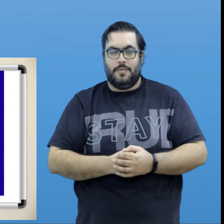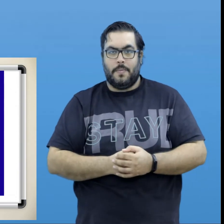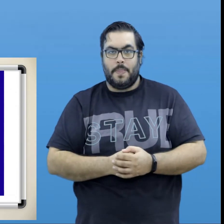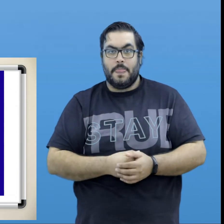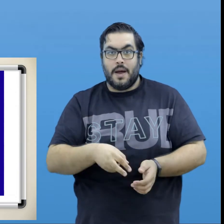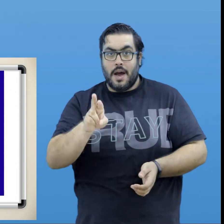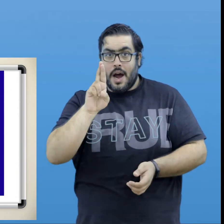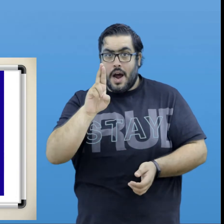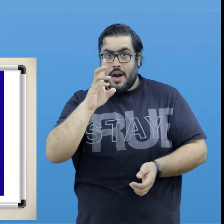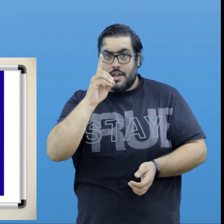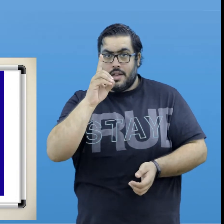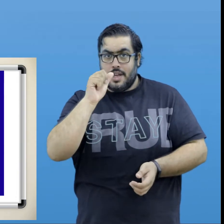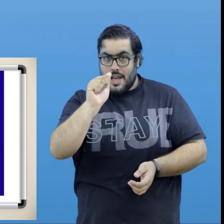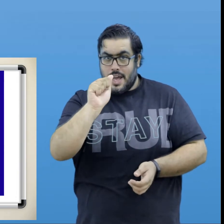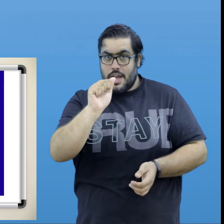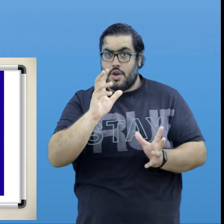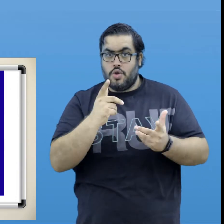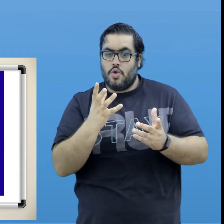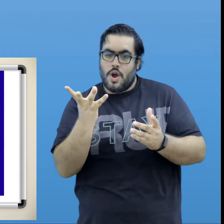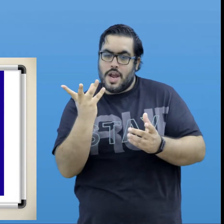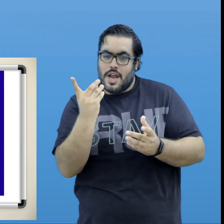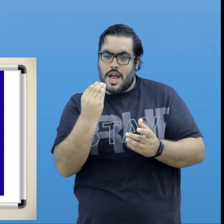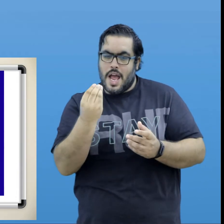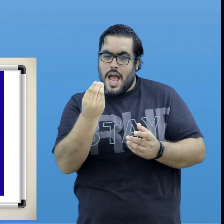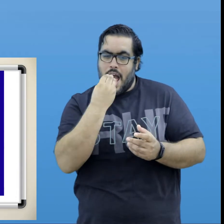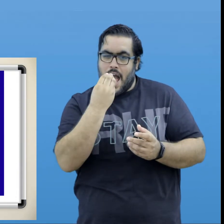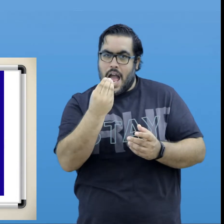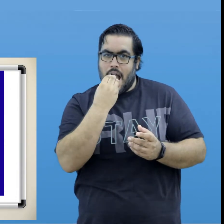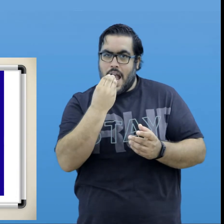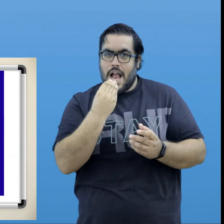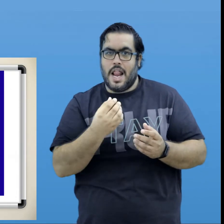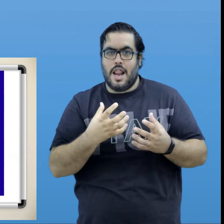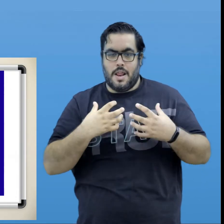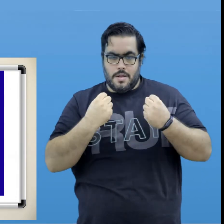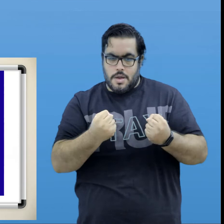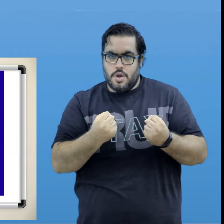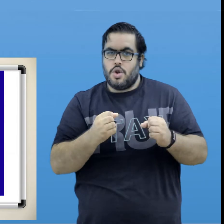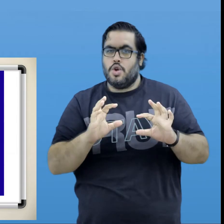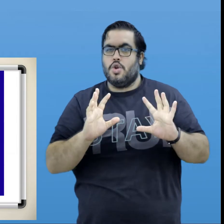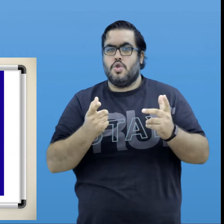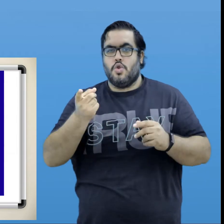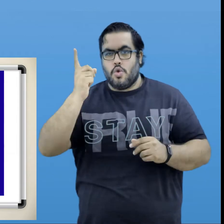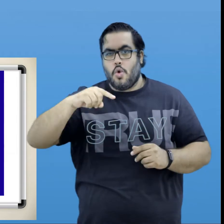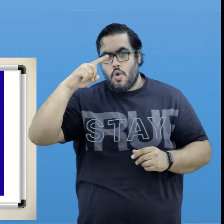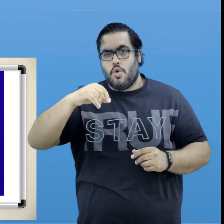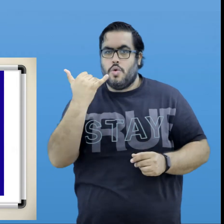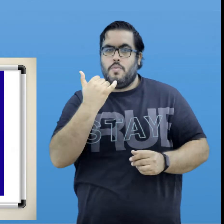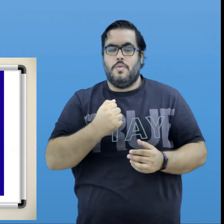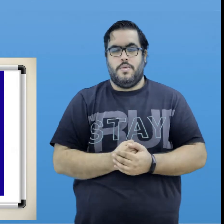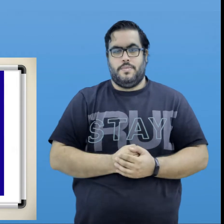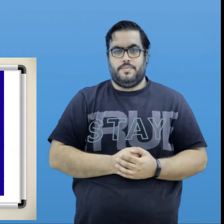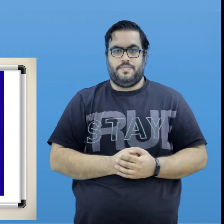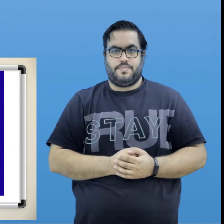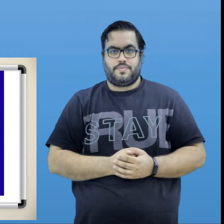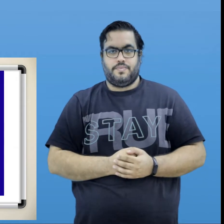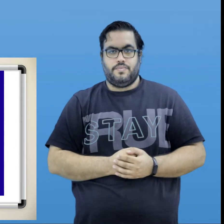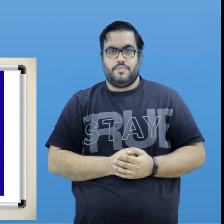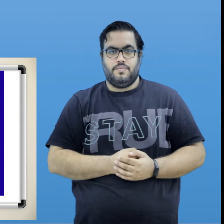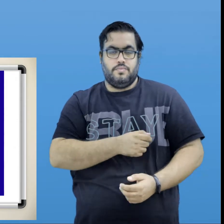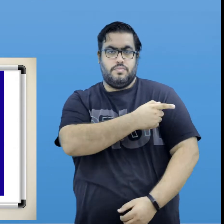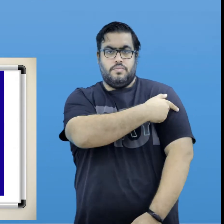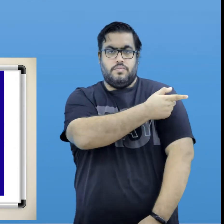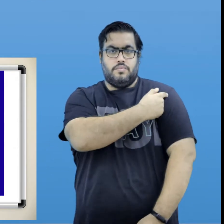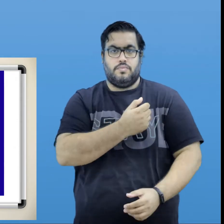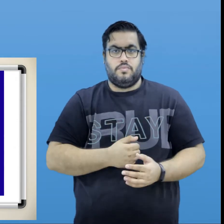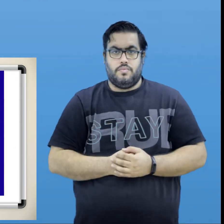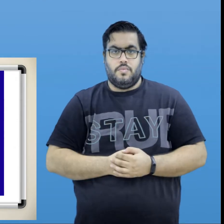quantities of nutrients in the diet that are required to maintain good health in people. For example,